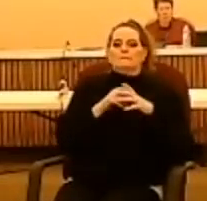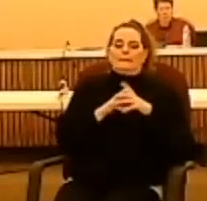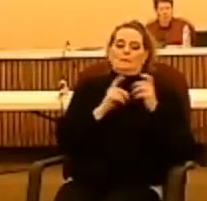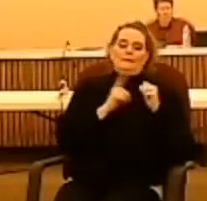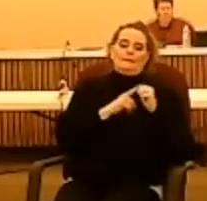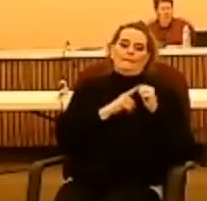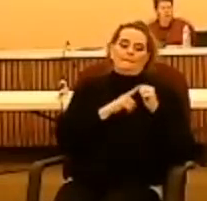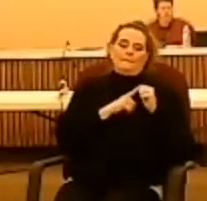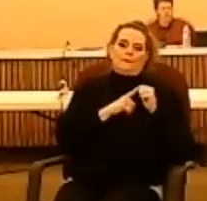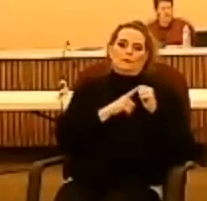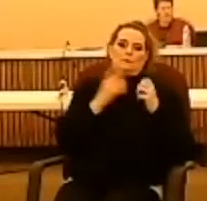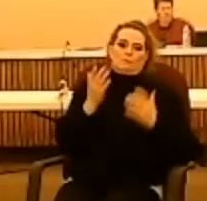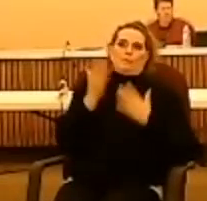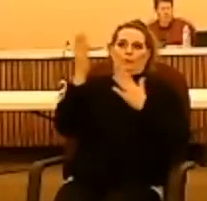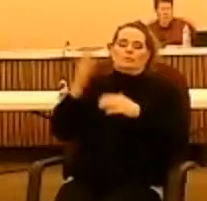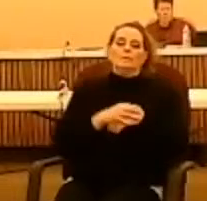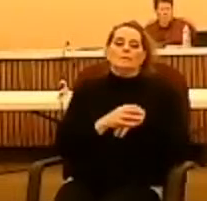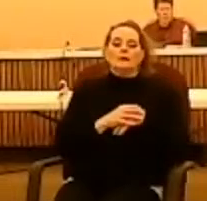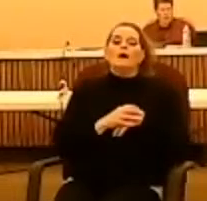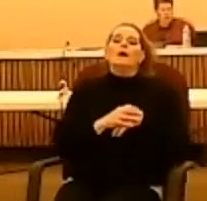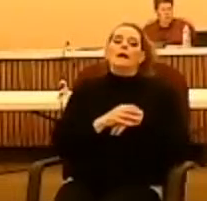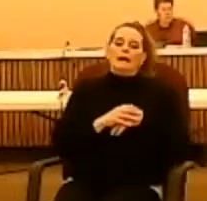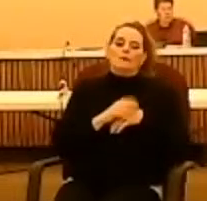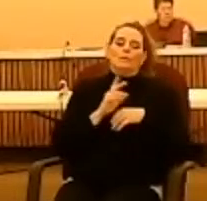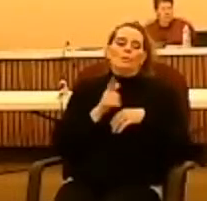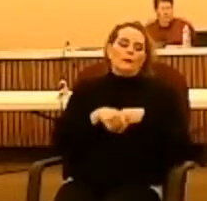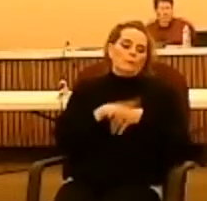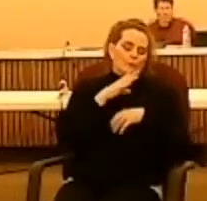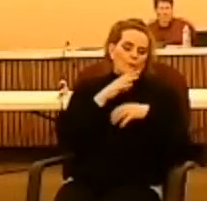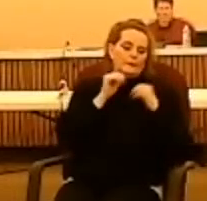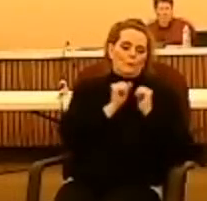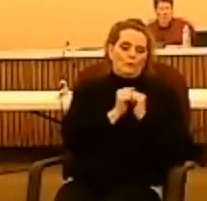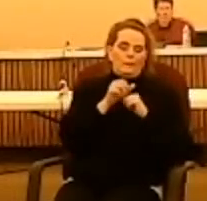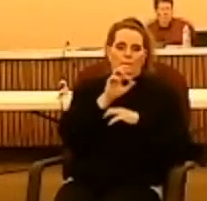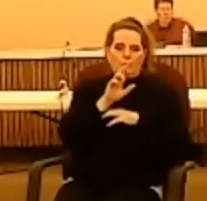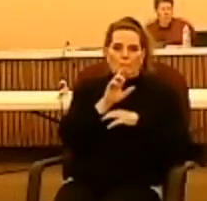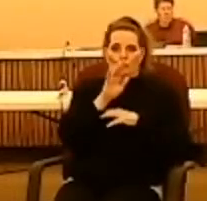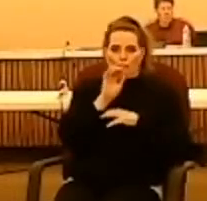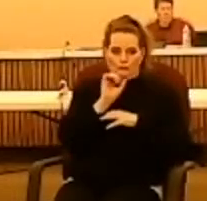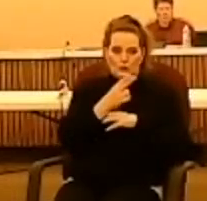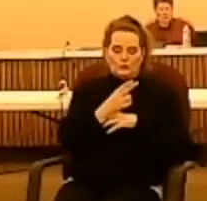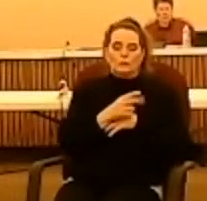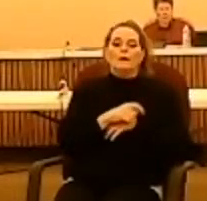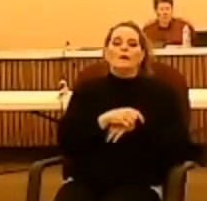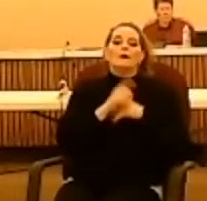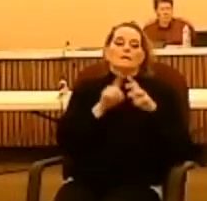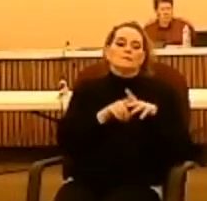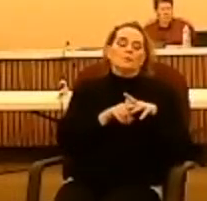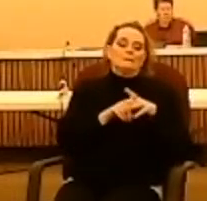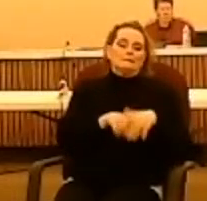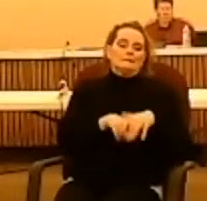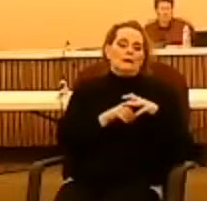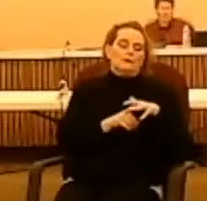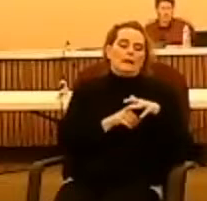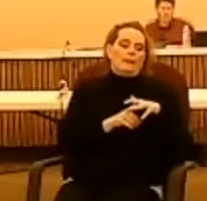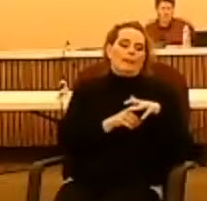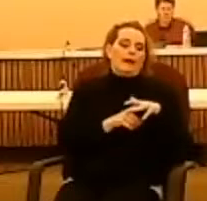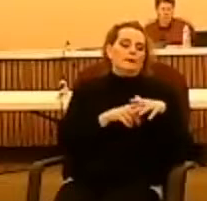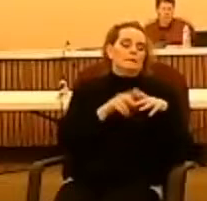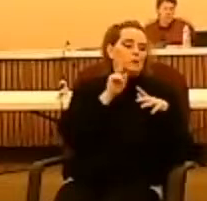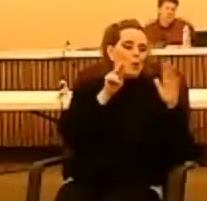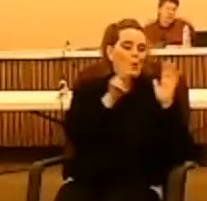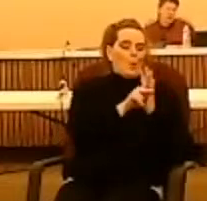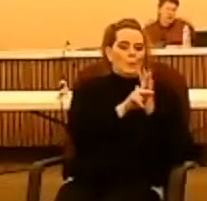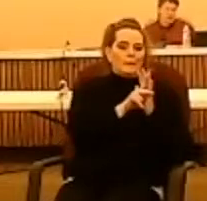proposal. And we actually went in with the town of Rush because the river walk would go all the way from the Kodak facility in the